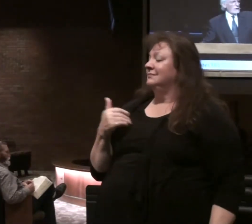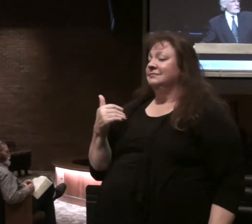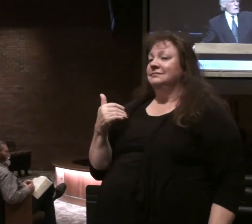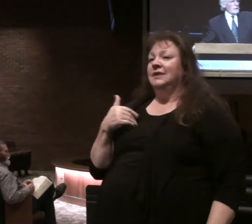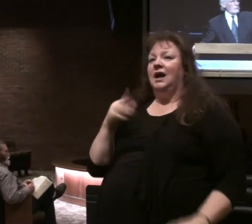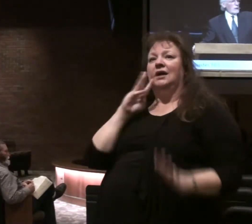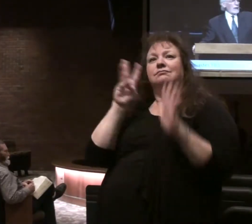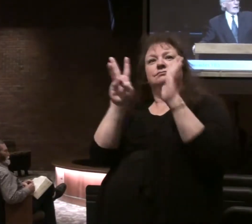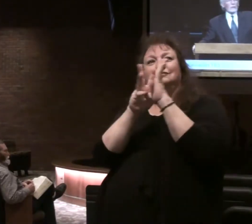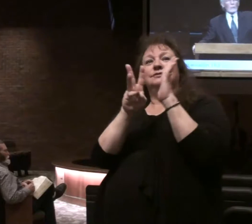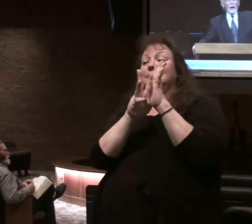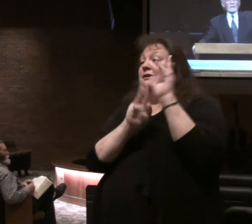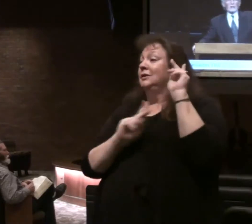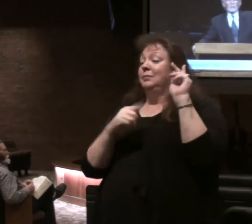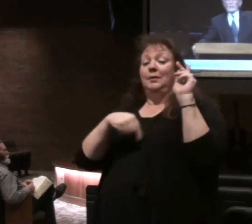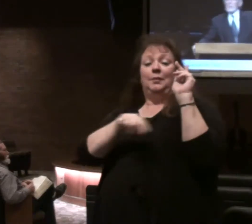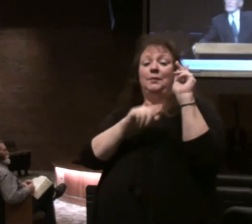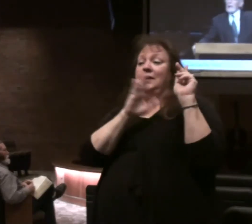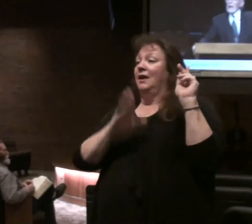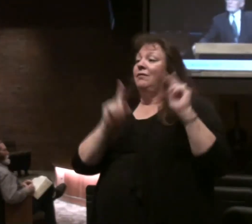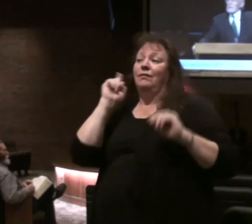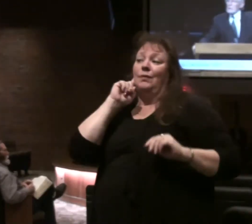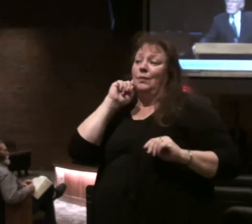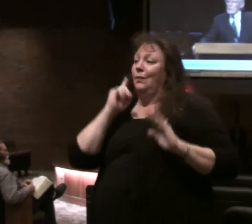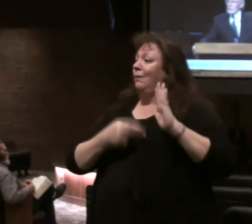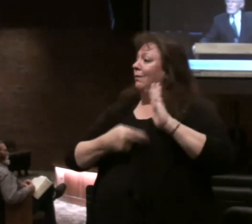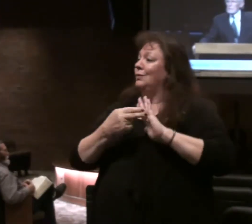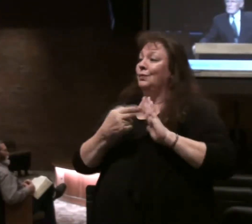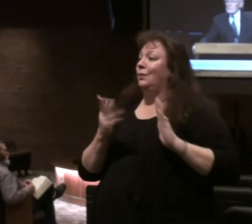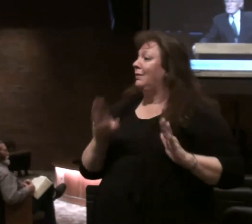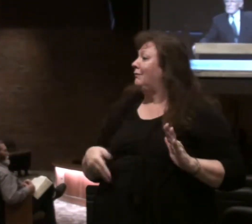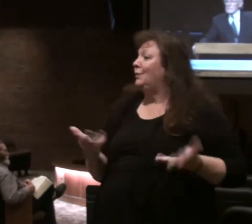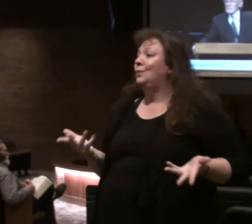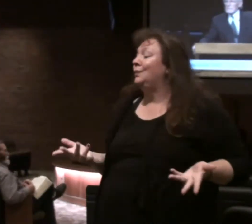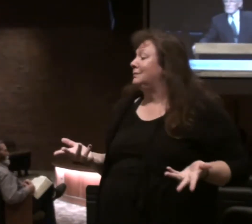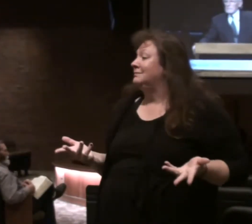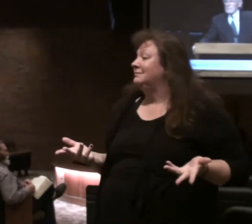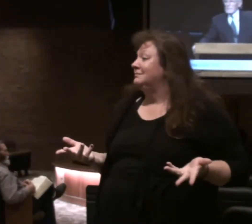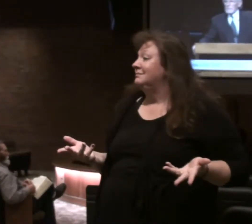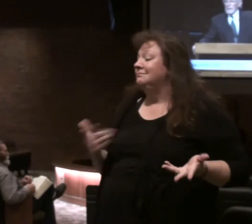chance to witness to people I otherwise couldn't have witnessed to.